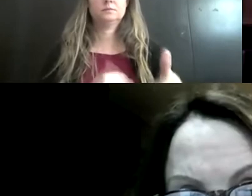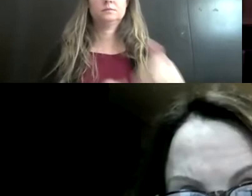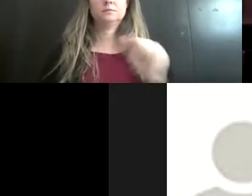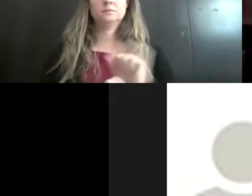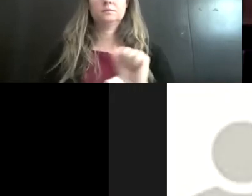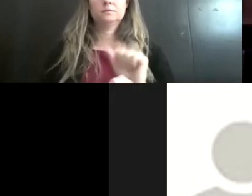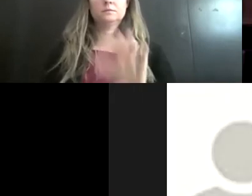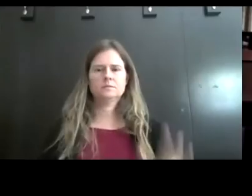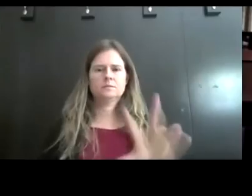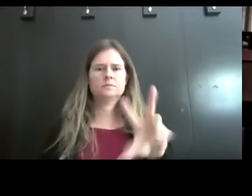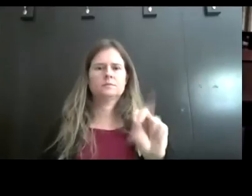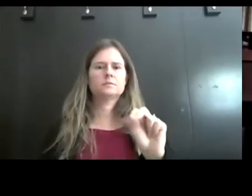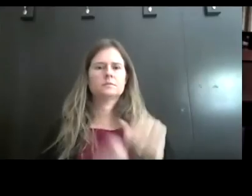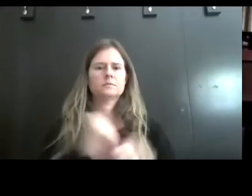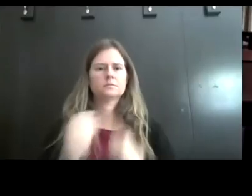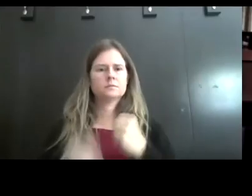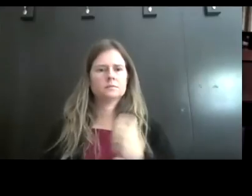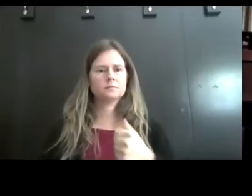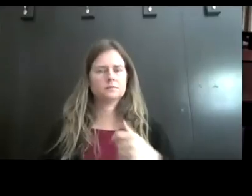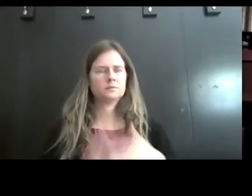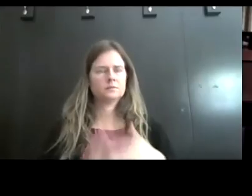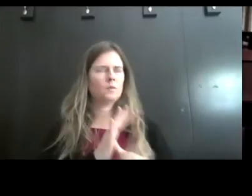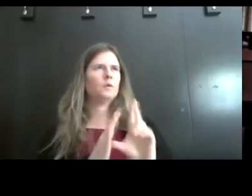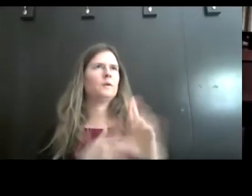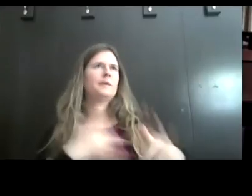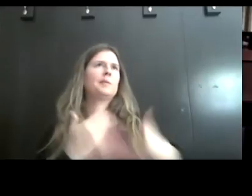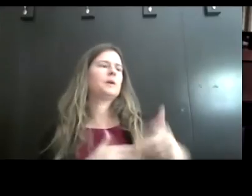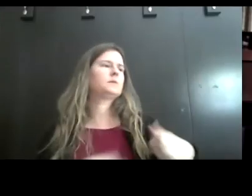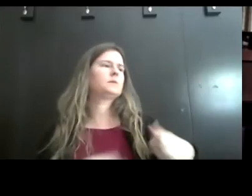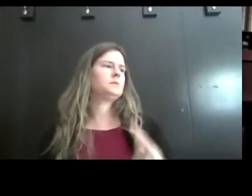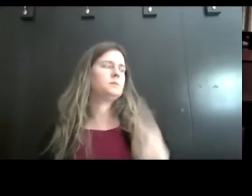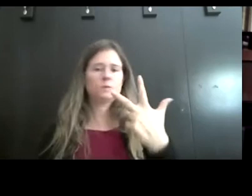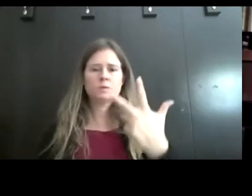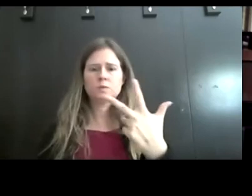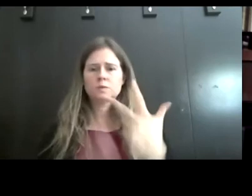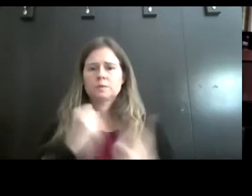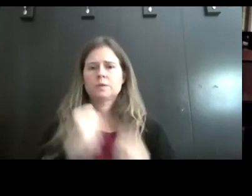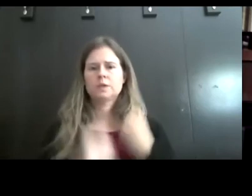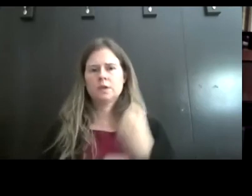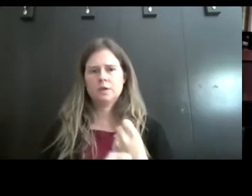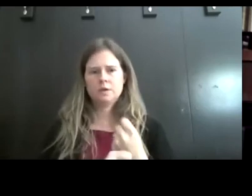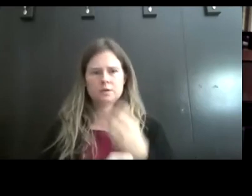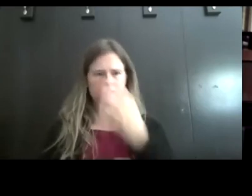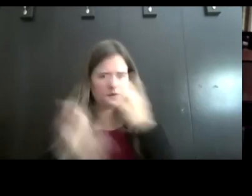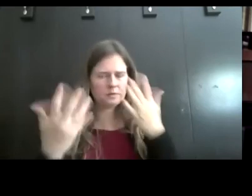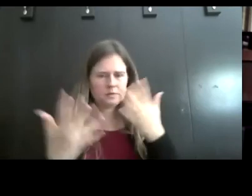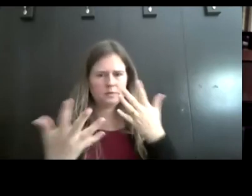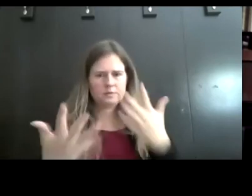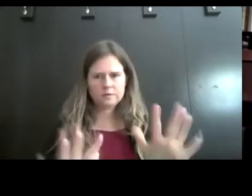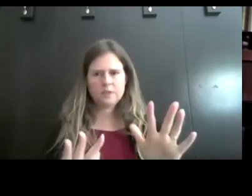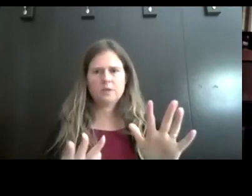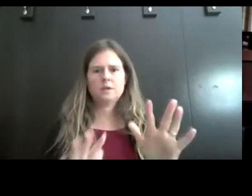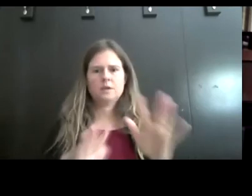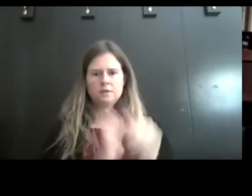been under review for 3 years. And we're just almost through the phase one. The phase two will